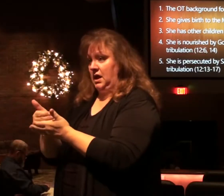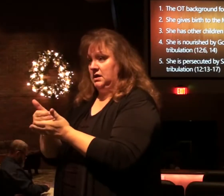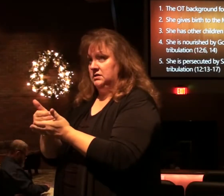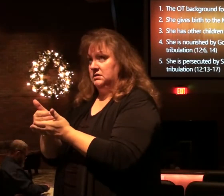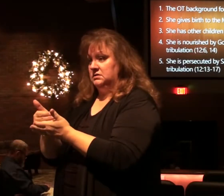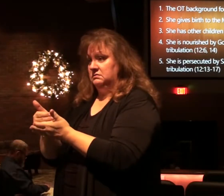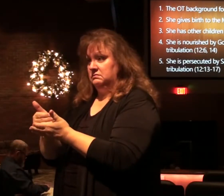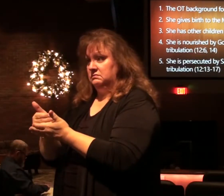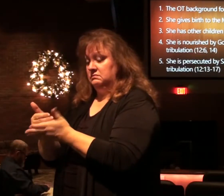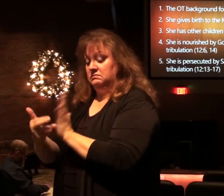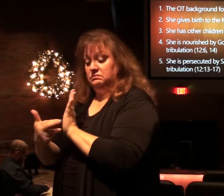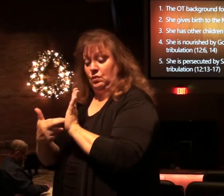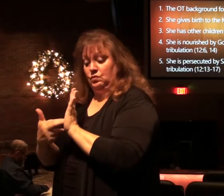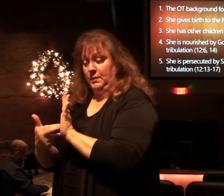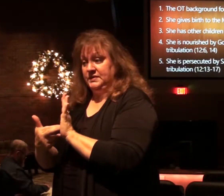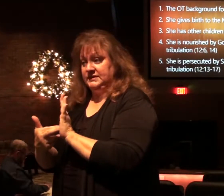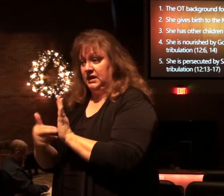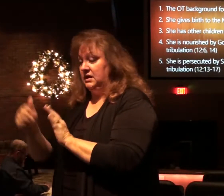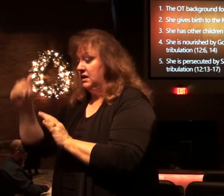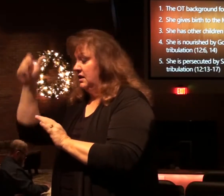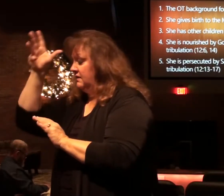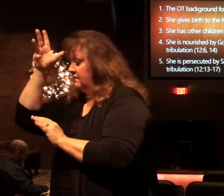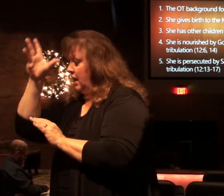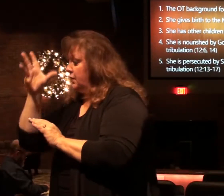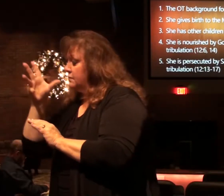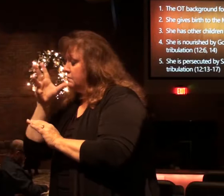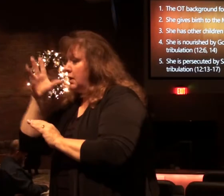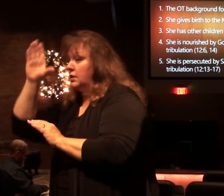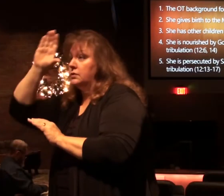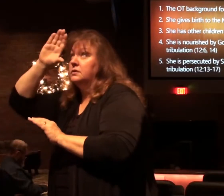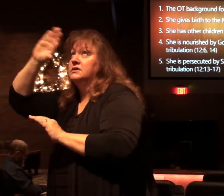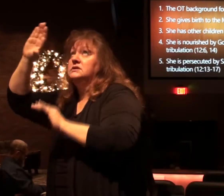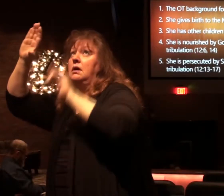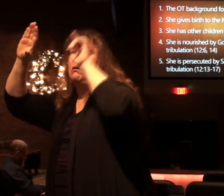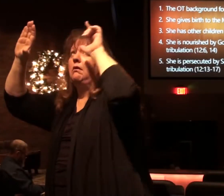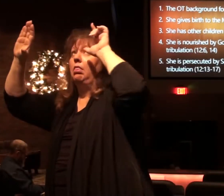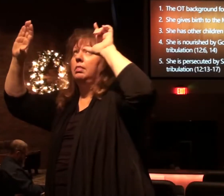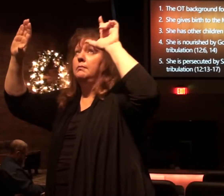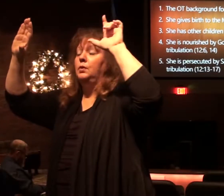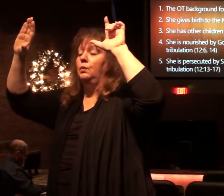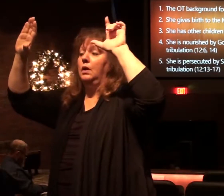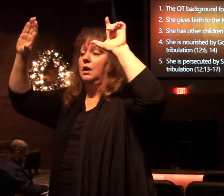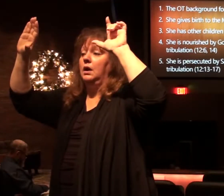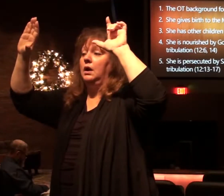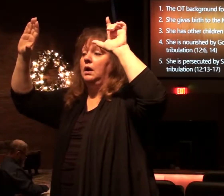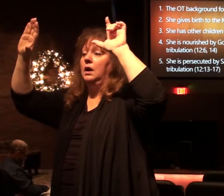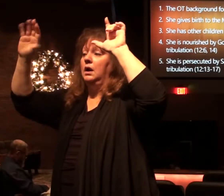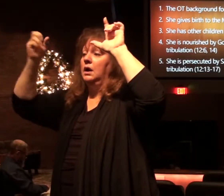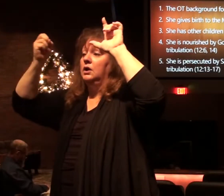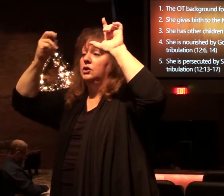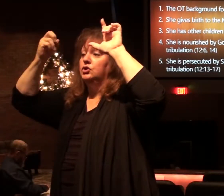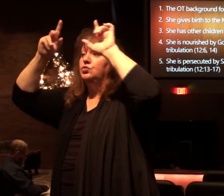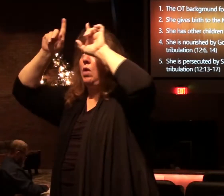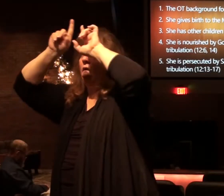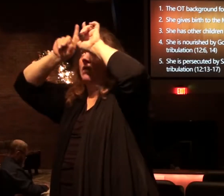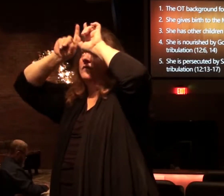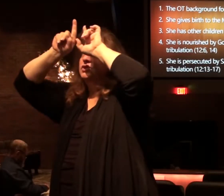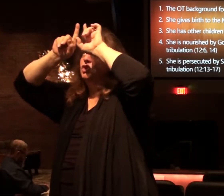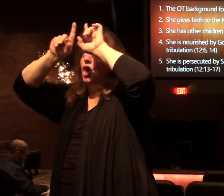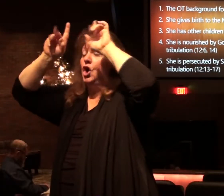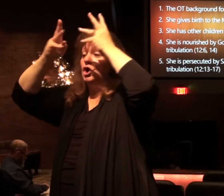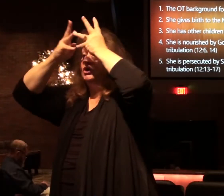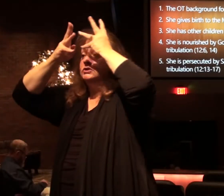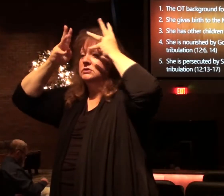represented, the father and the mother with the sun and the moon. And then the 12 stars. We have the